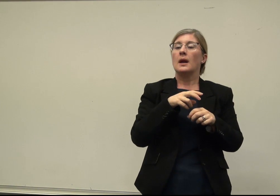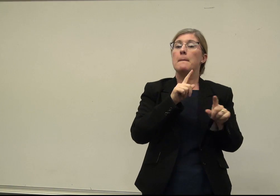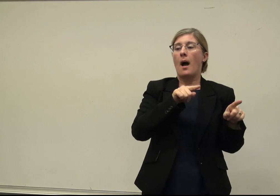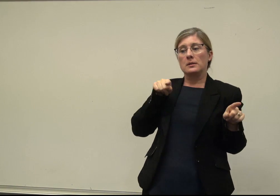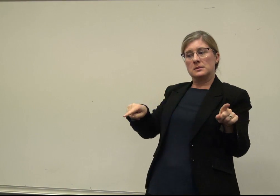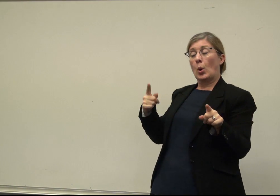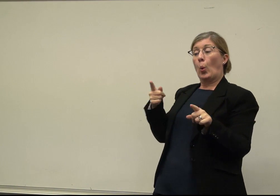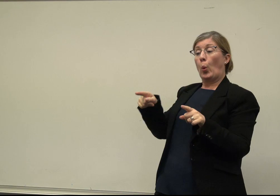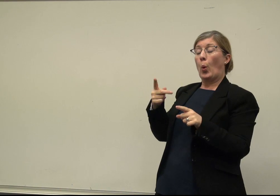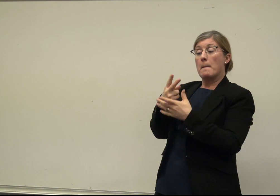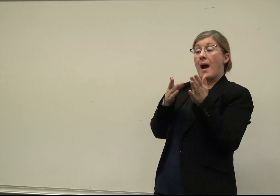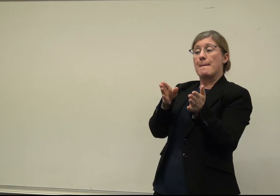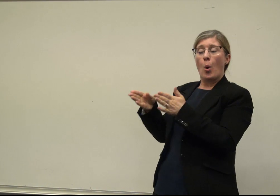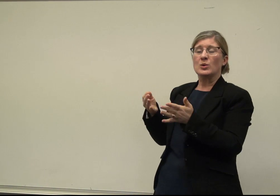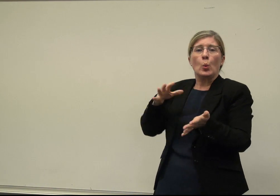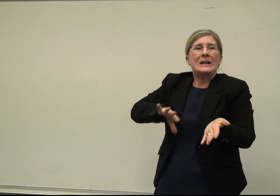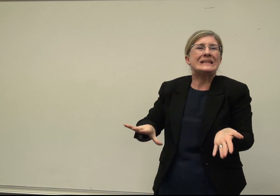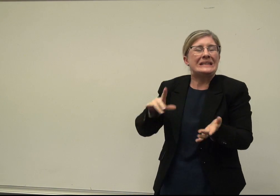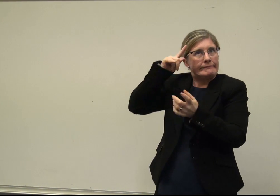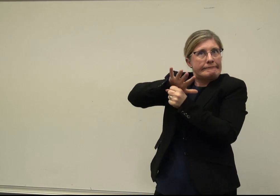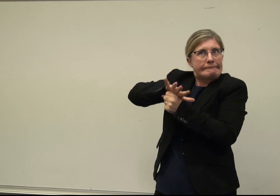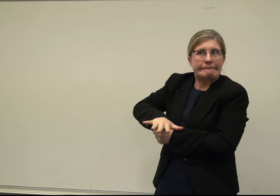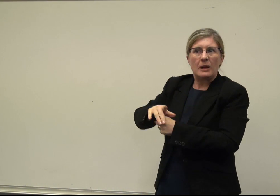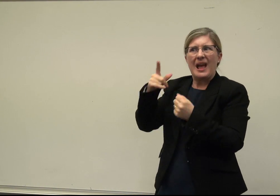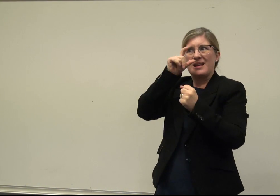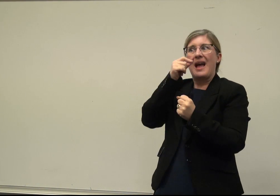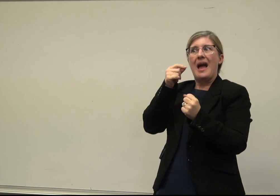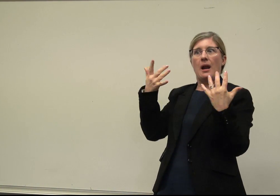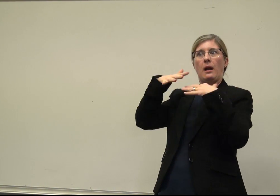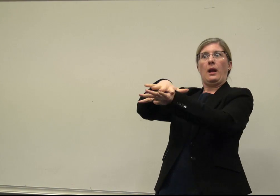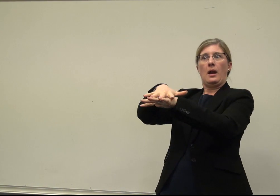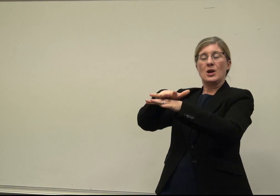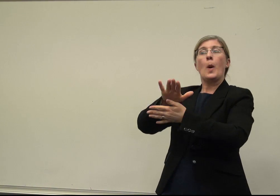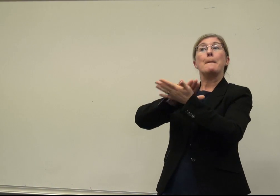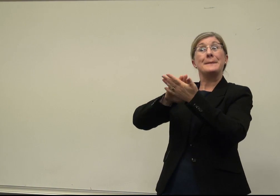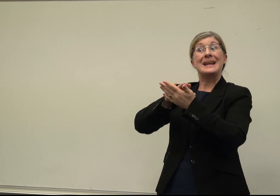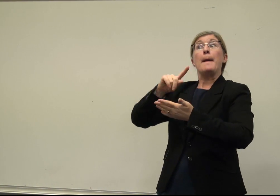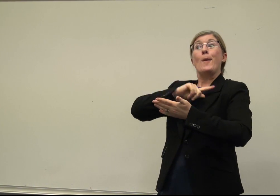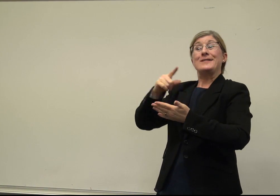don't have to do that. We've just said that. So these effects that are